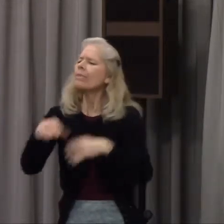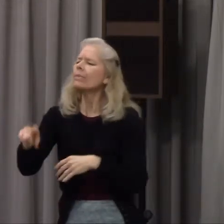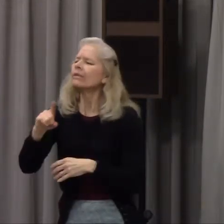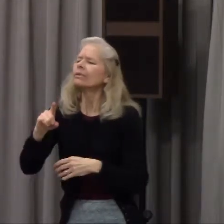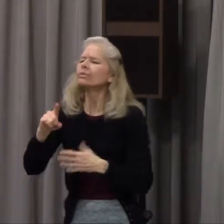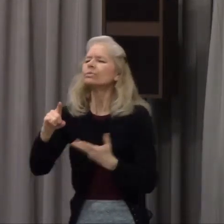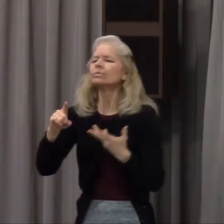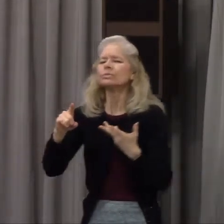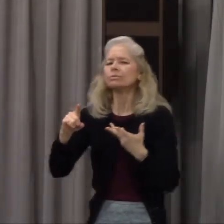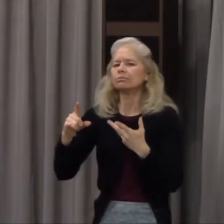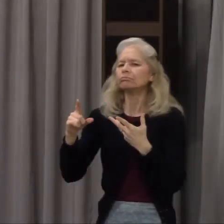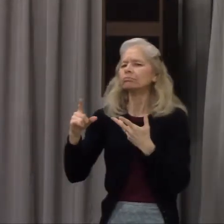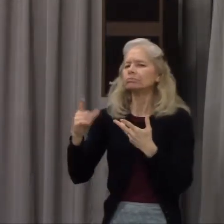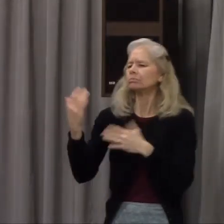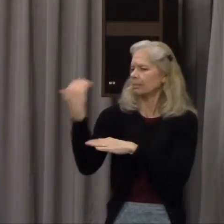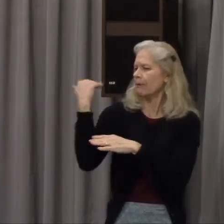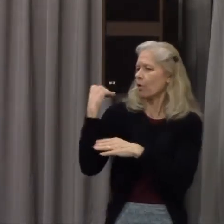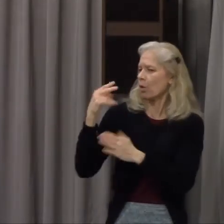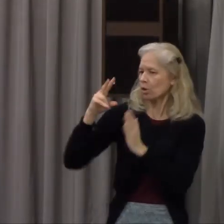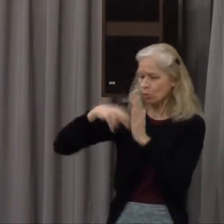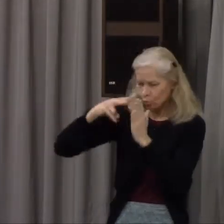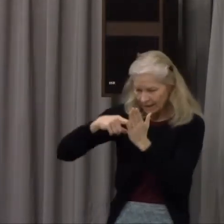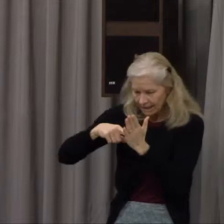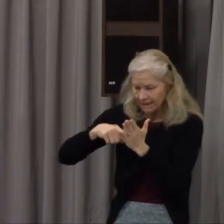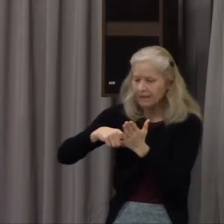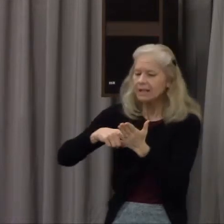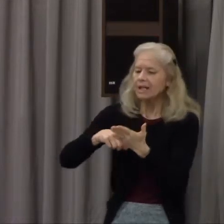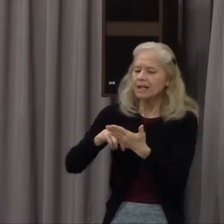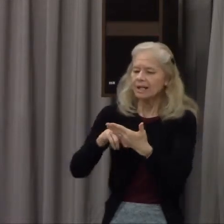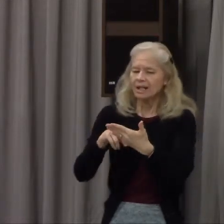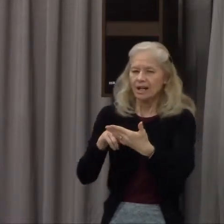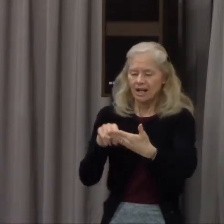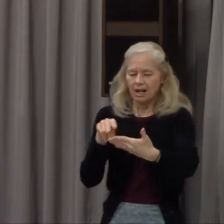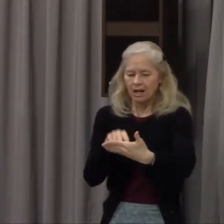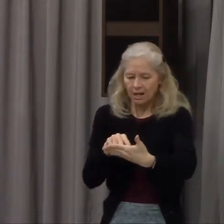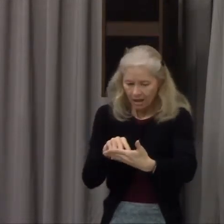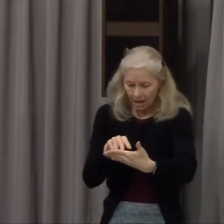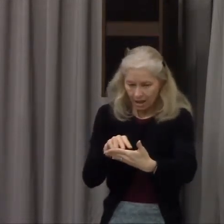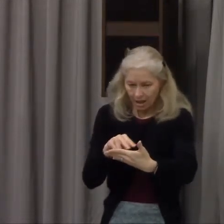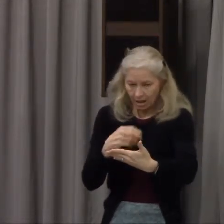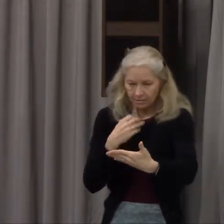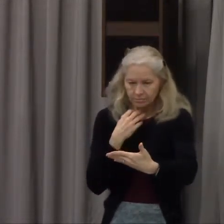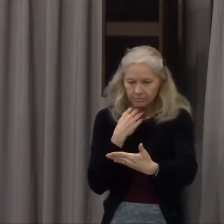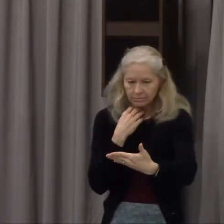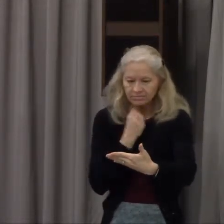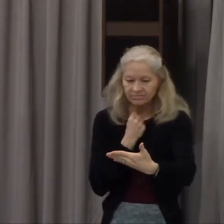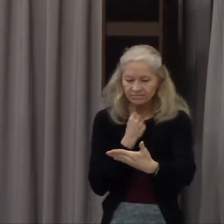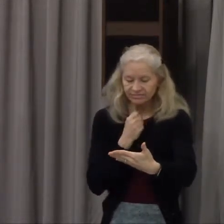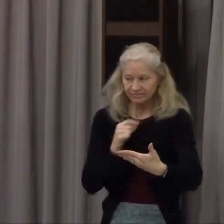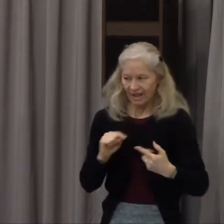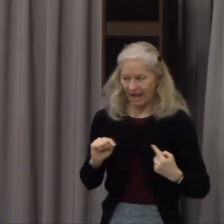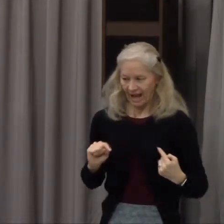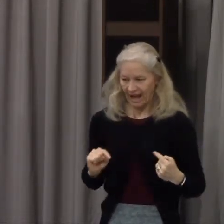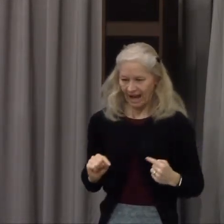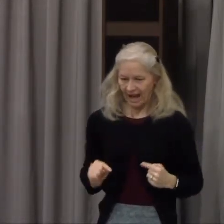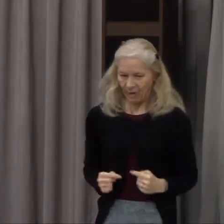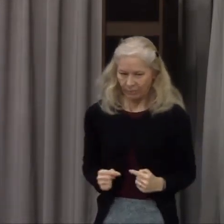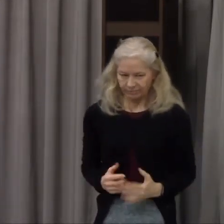I got to repent of that. I got to confess that. That's what that word does.